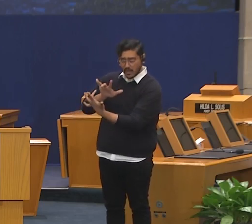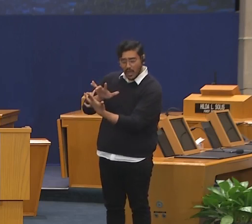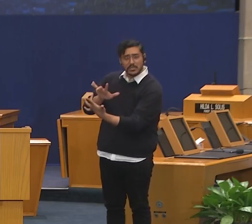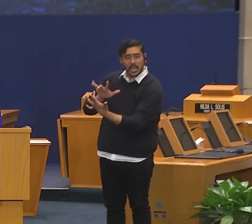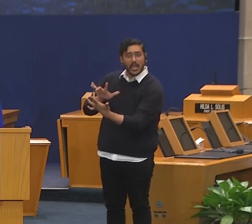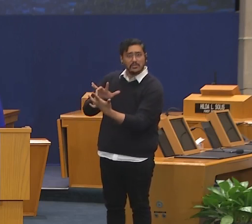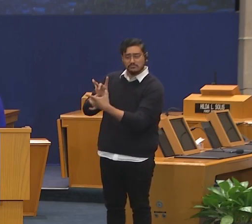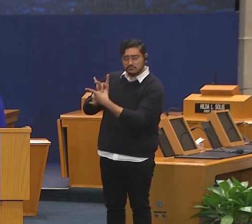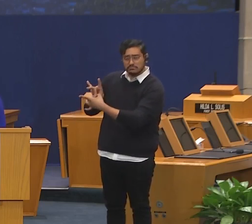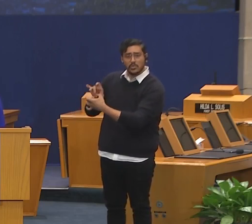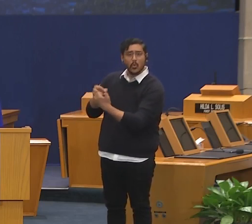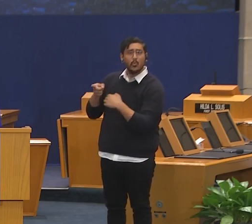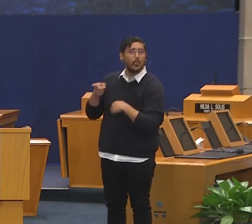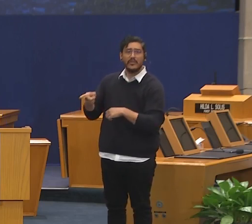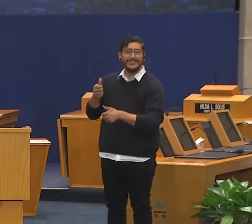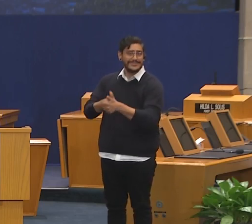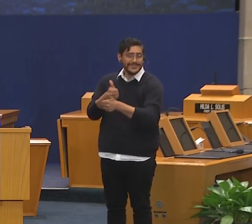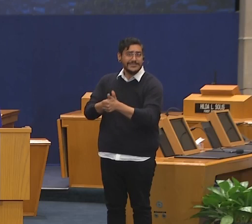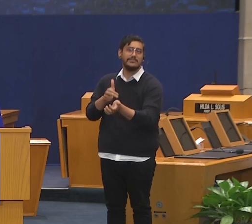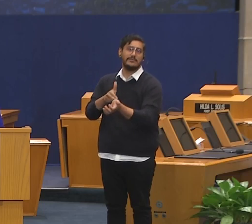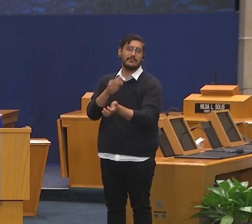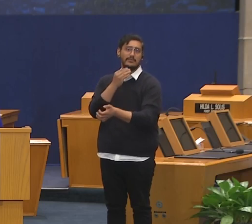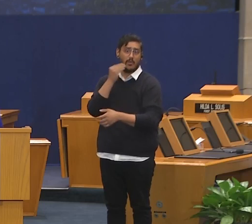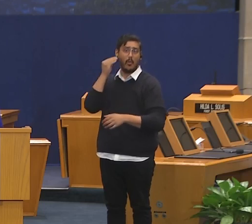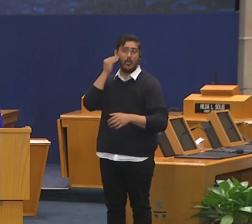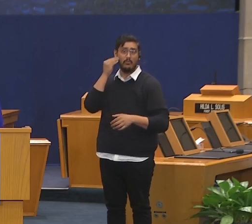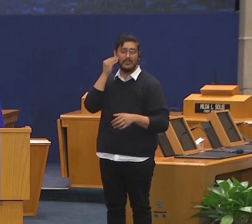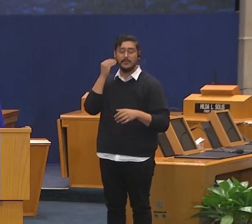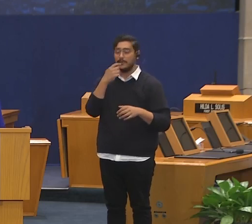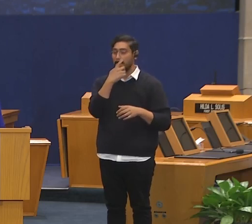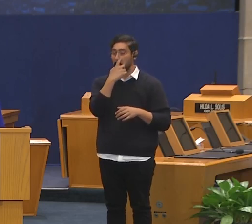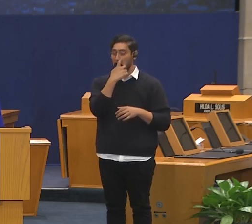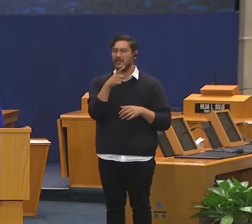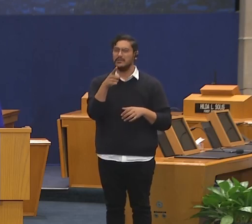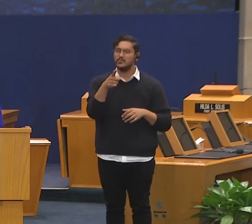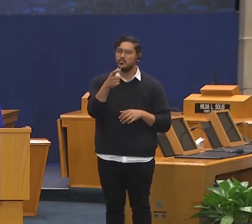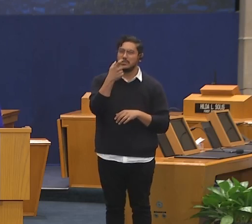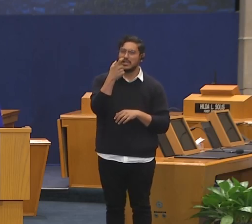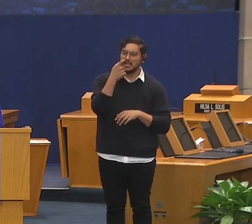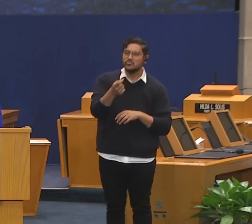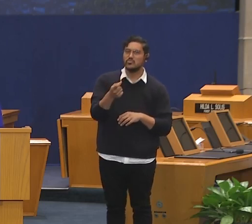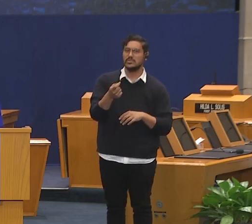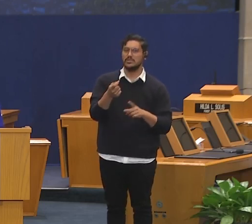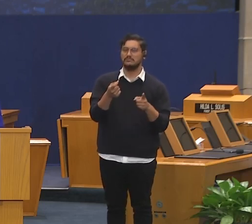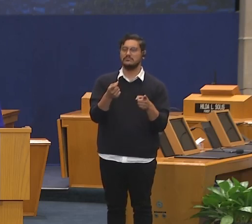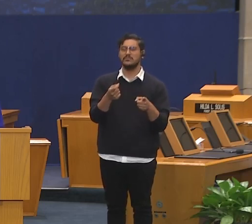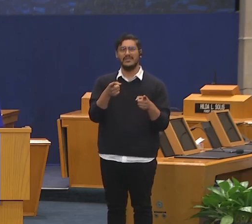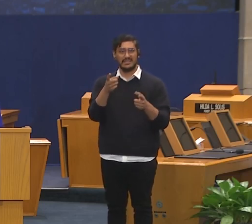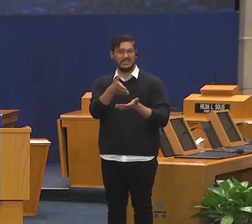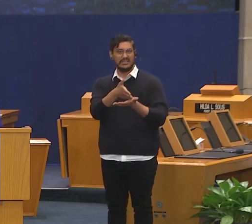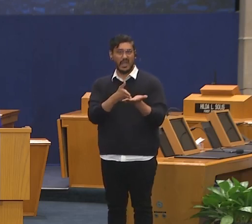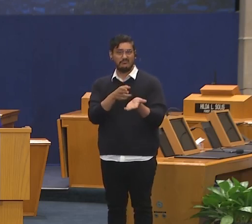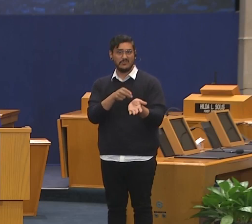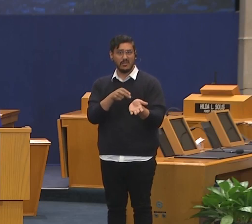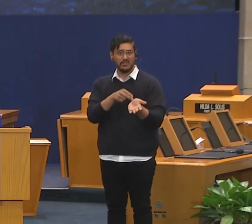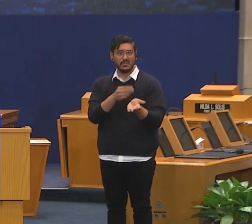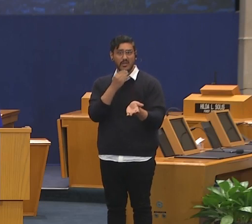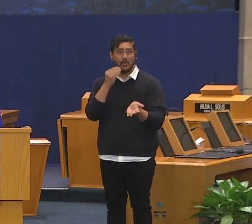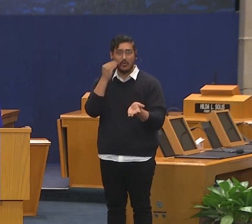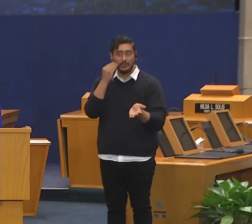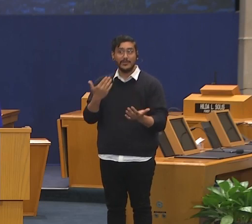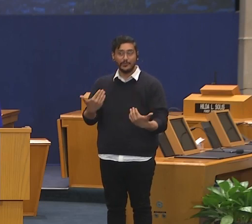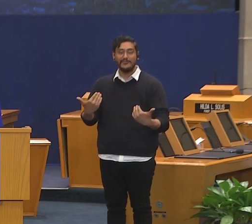relationships with all of the nursing homes. And you do bring up the interesting point about that in some of these nursing homes, there have